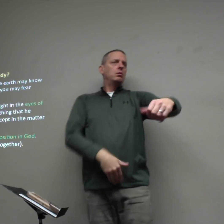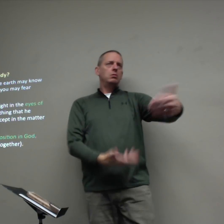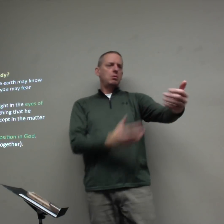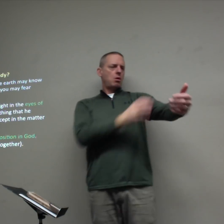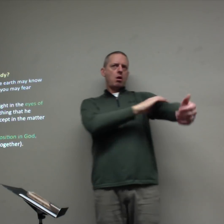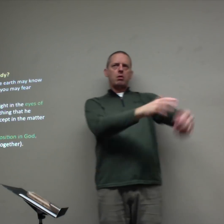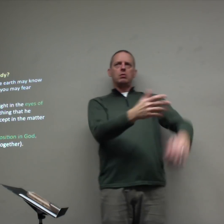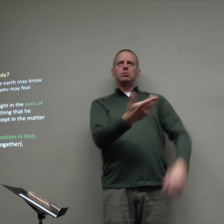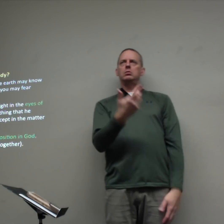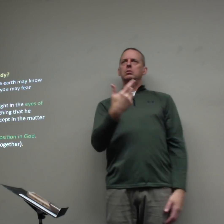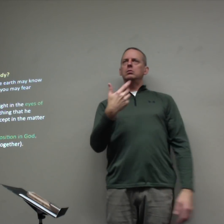off our arm,